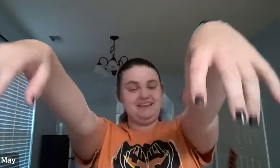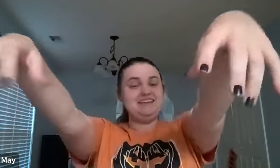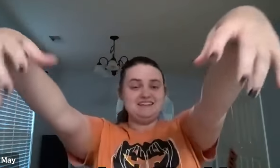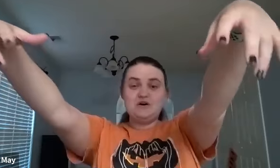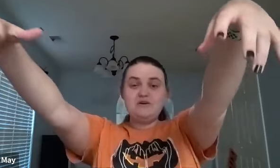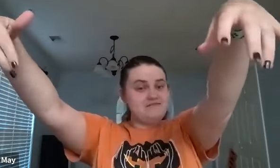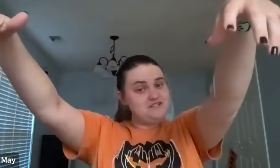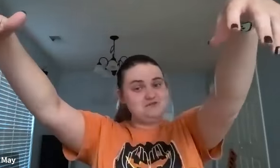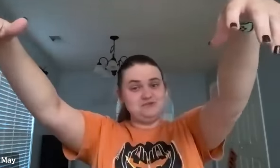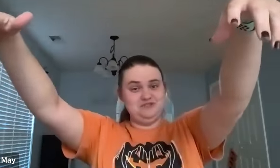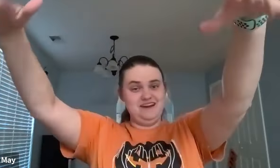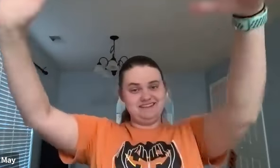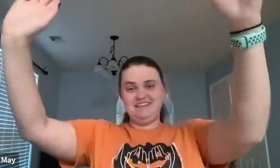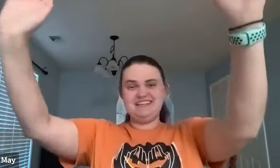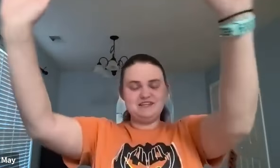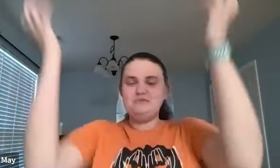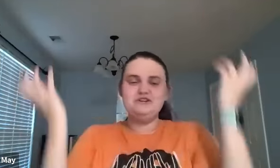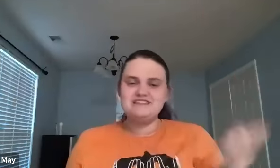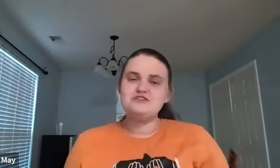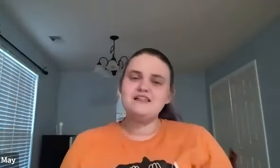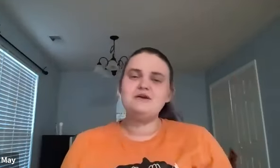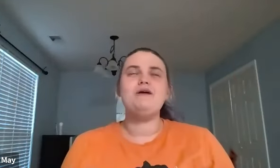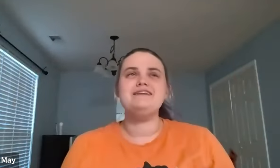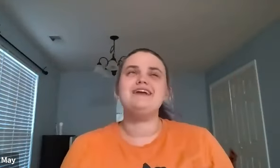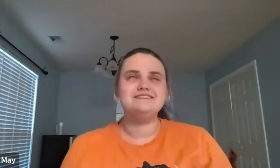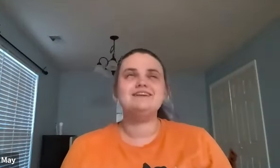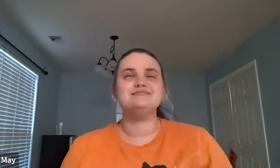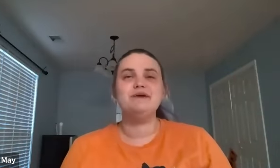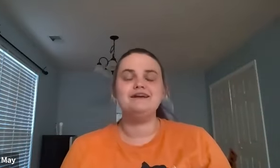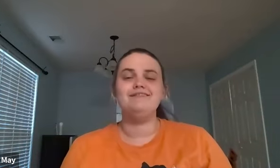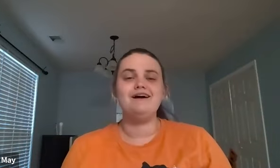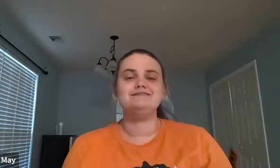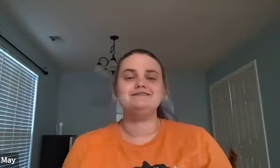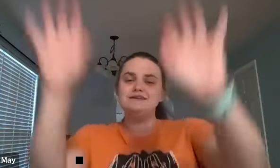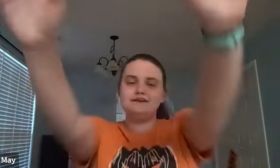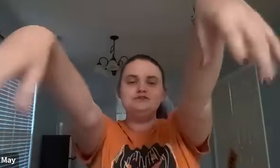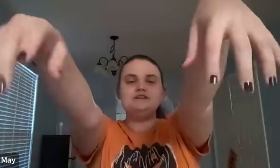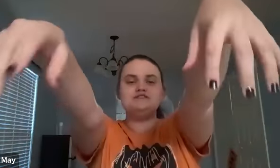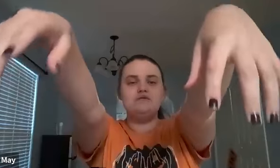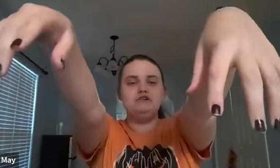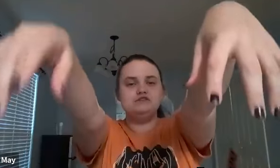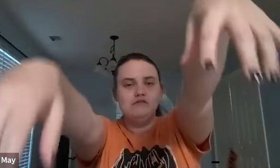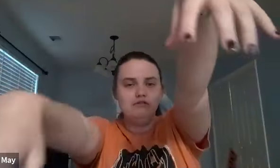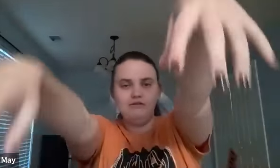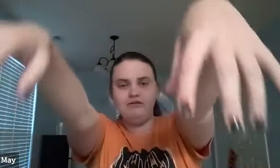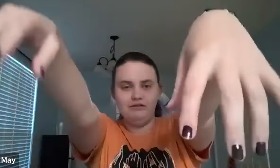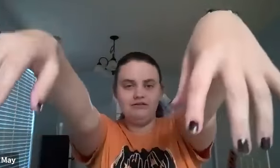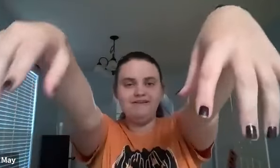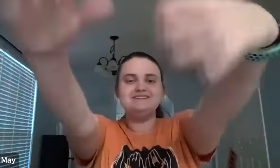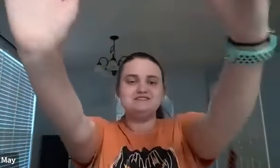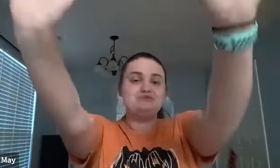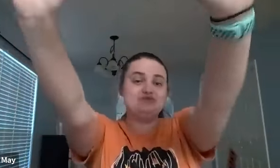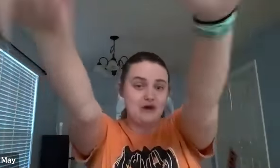Again, it's all that visuals, you guys. Like, it's like when you sit there, you're like, okay, that does make a lot of sense. Like you see a zombie and it's, ooh, so